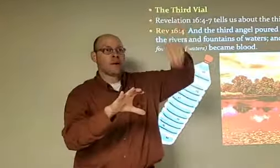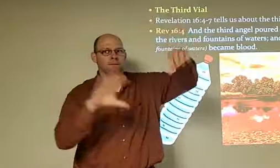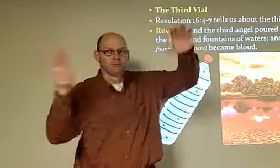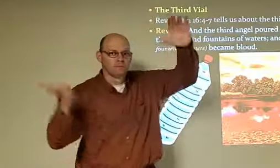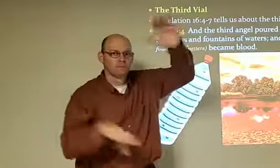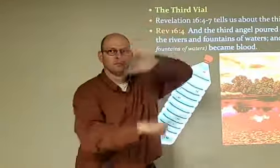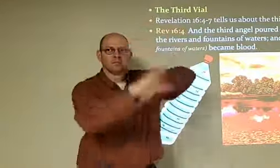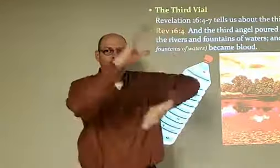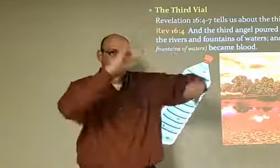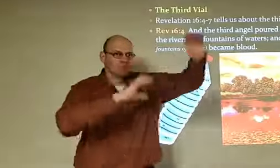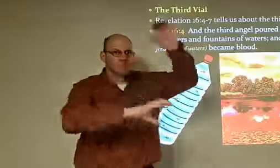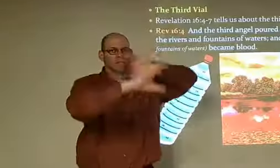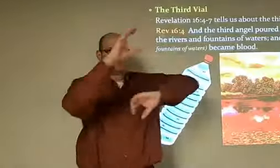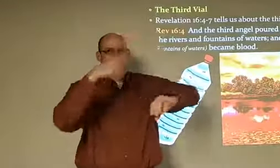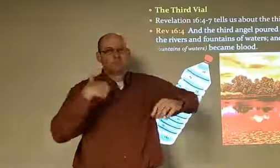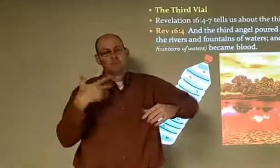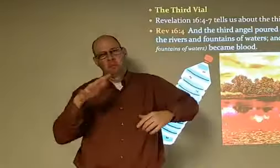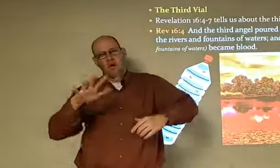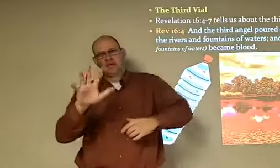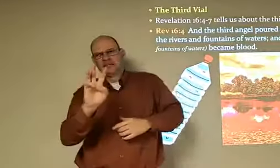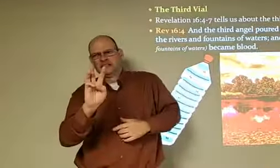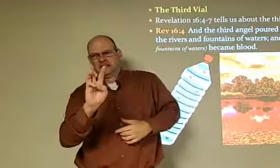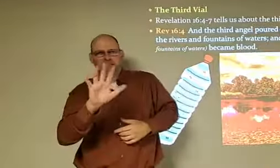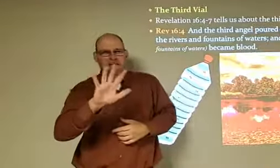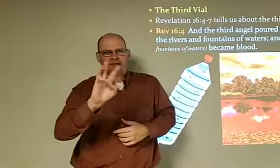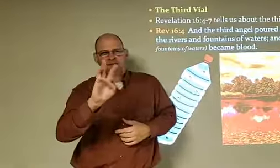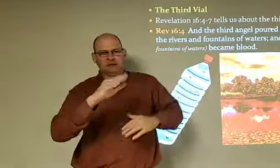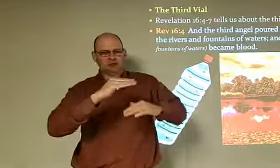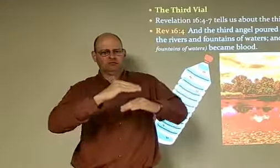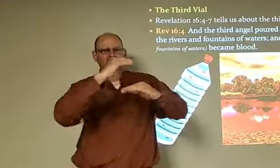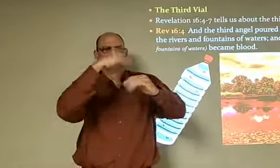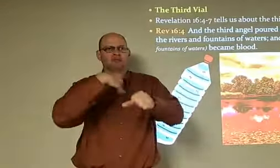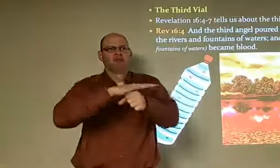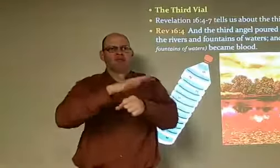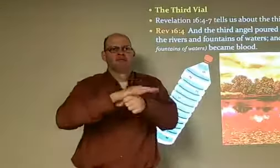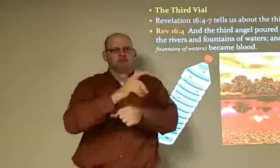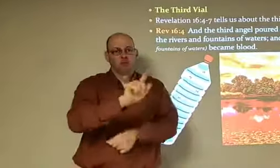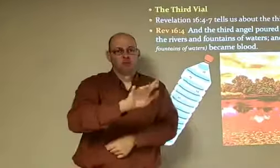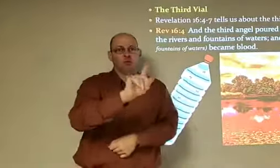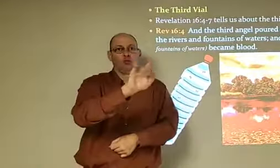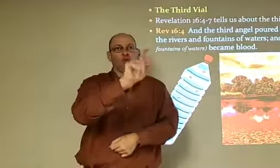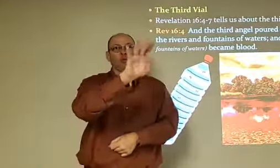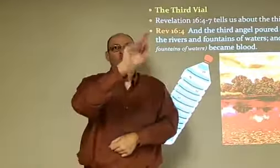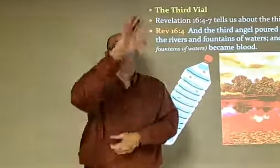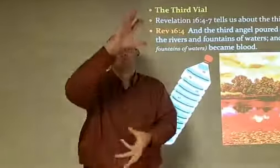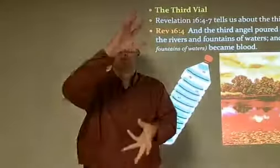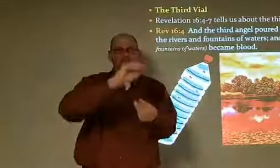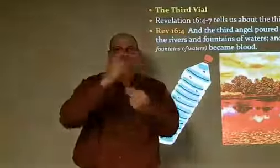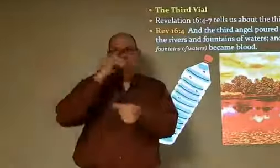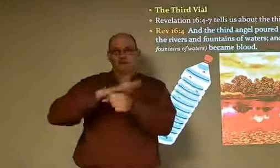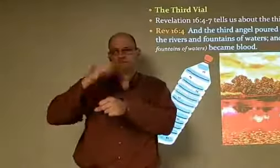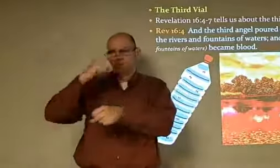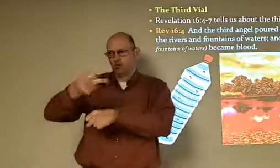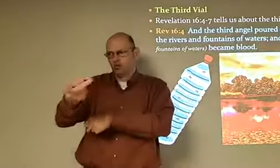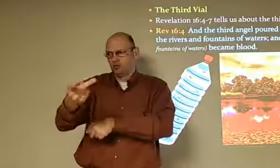resupply it, use it up and put more back. So maybe I have about 6 or 7, you know, 24